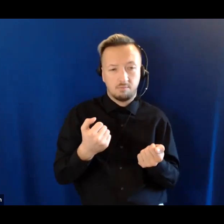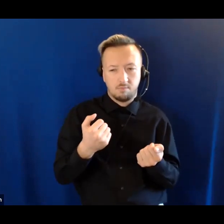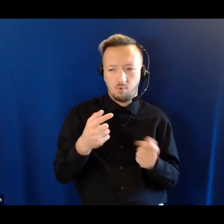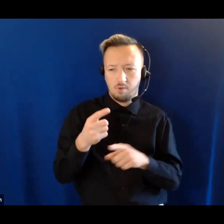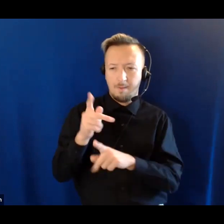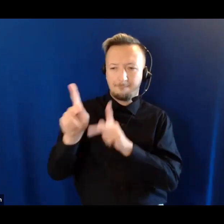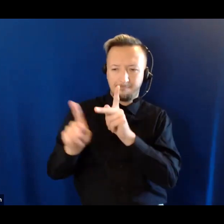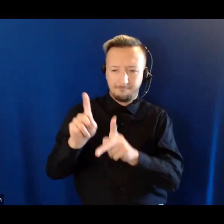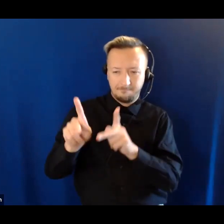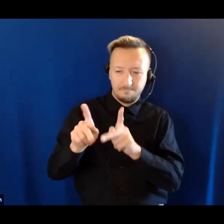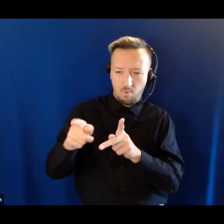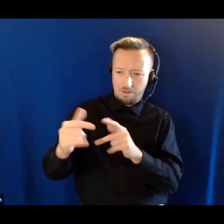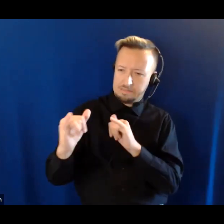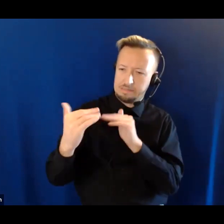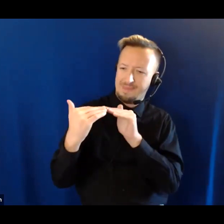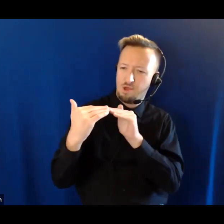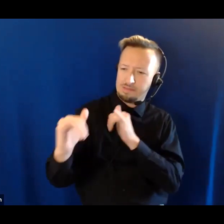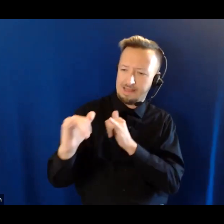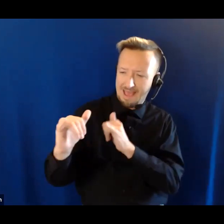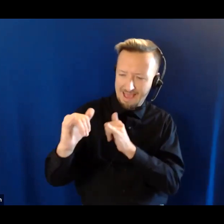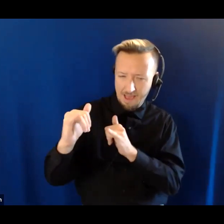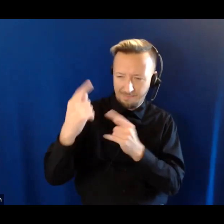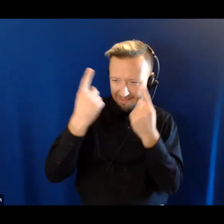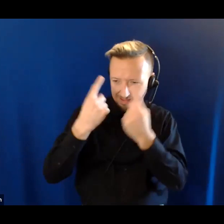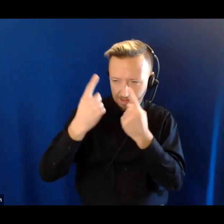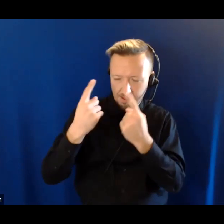like-minded peers and finding other directors in